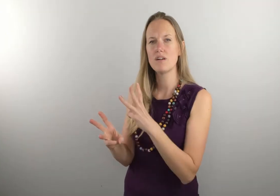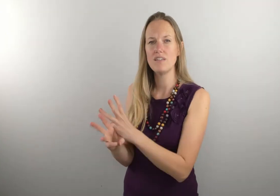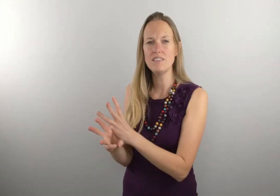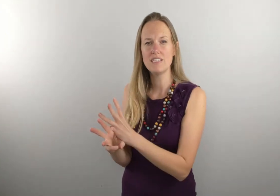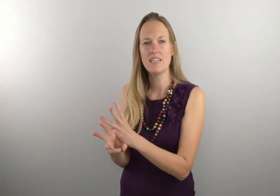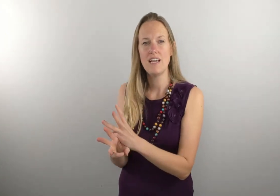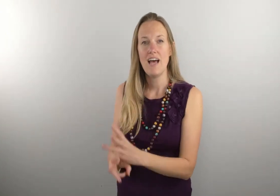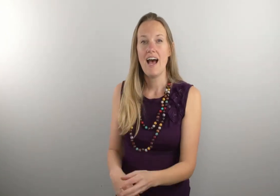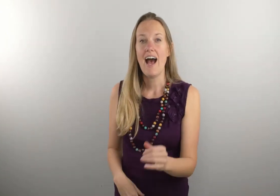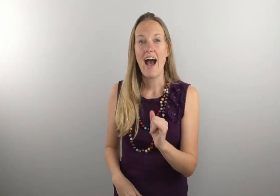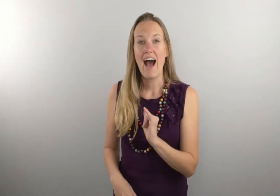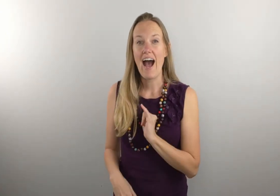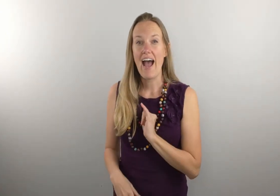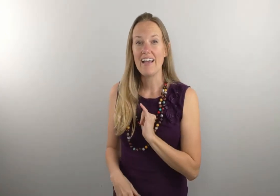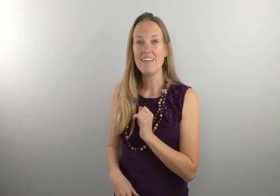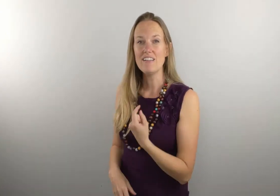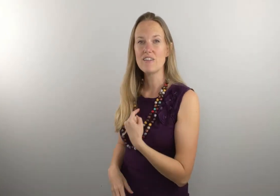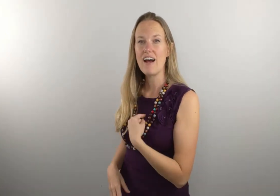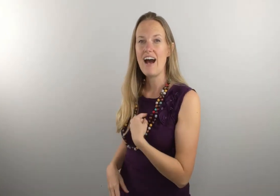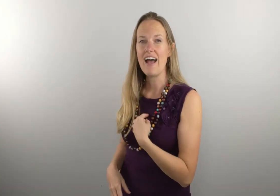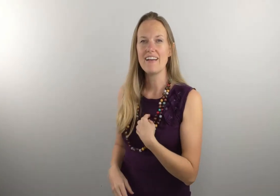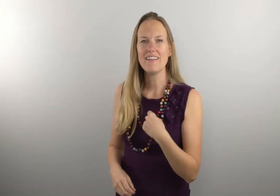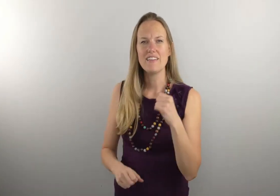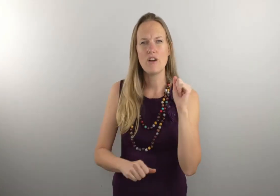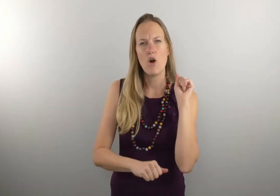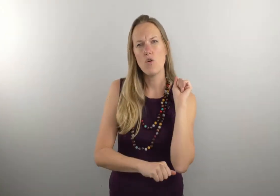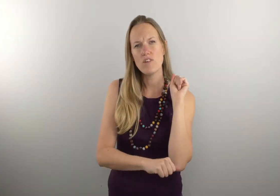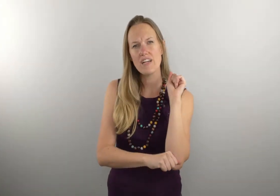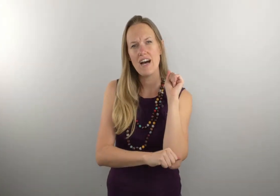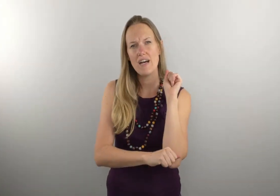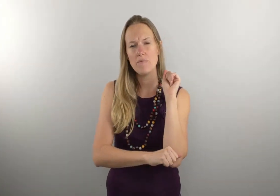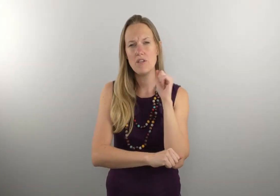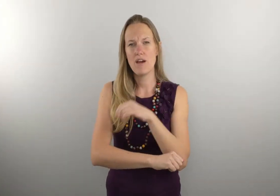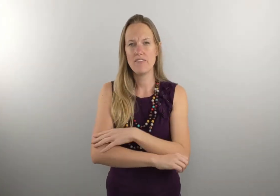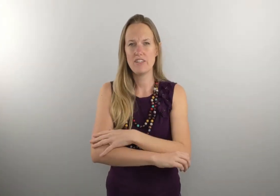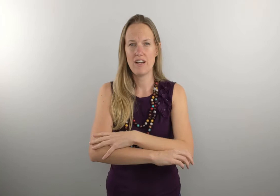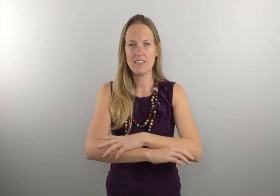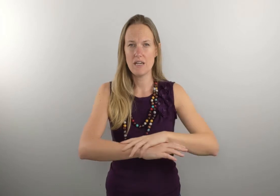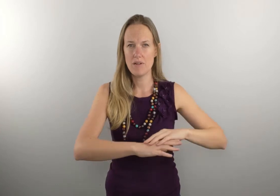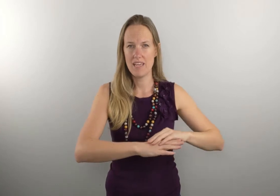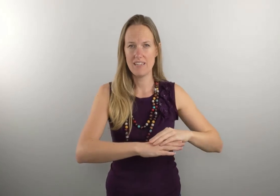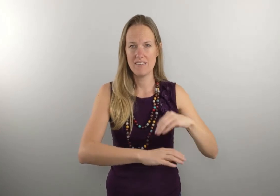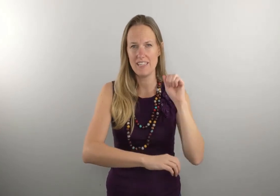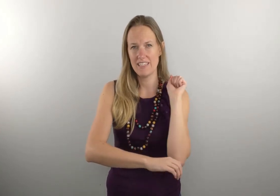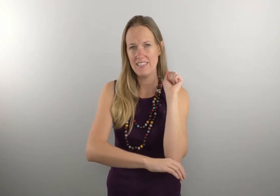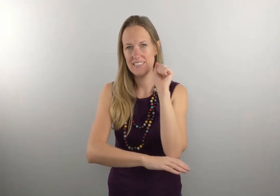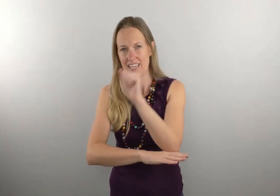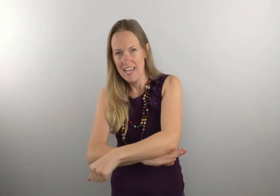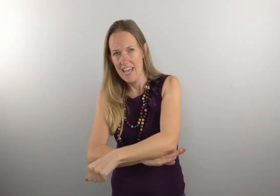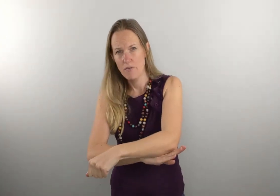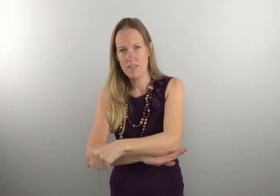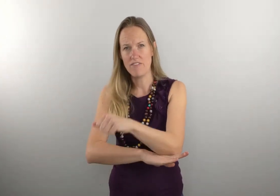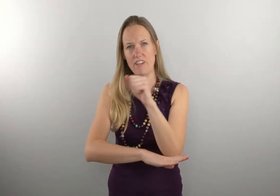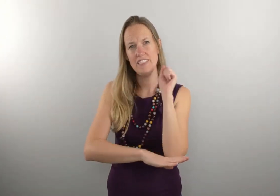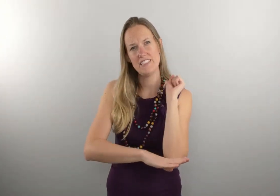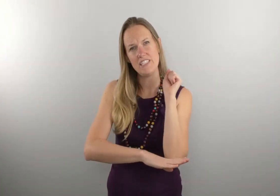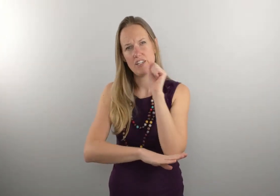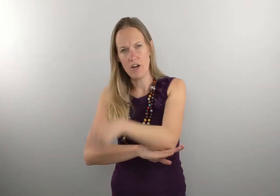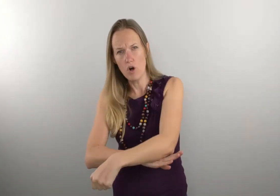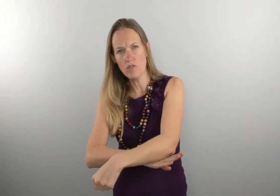world, I'll, and then overcome, you have your non-dominant hand out like this, and with a fist, you're gonna